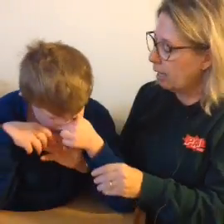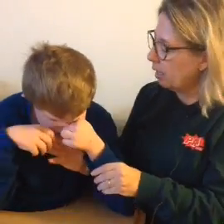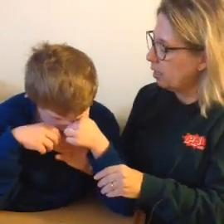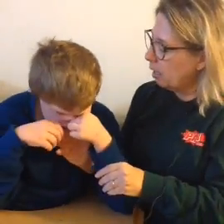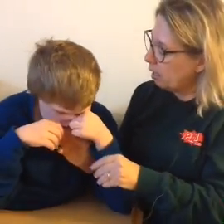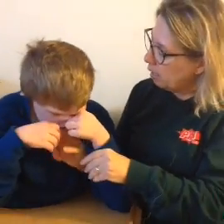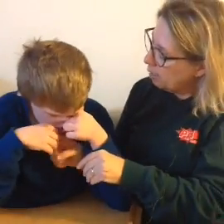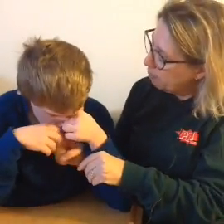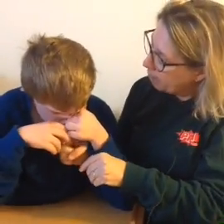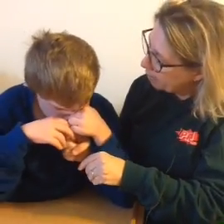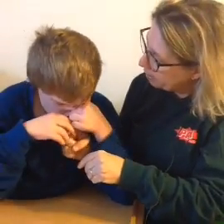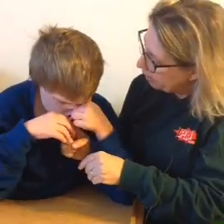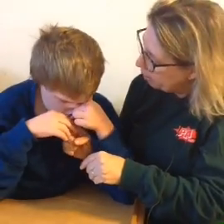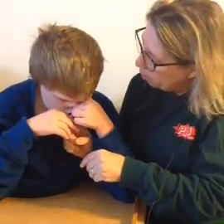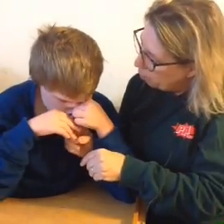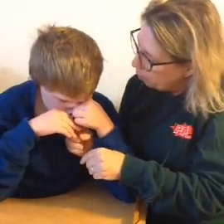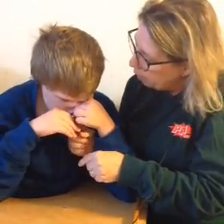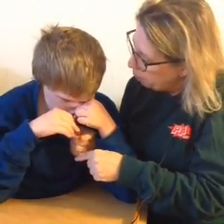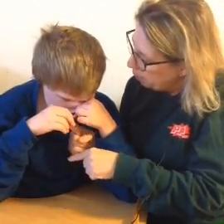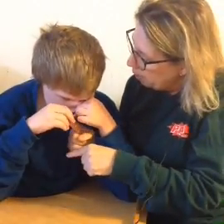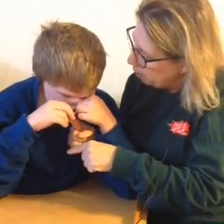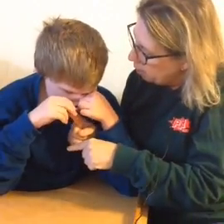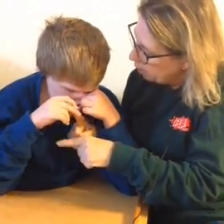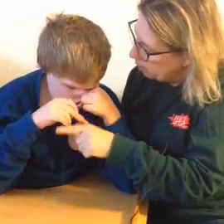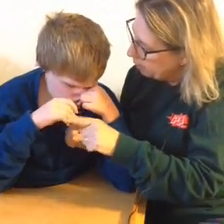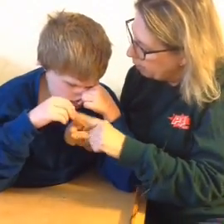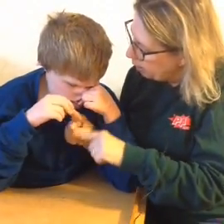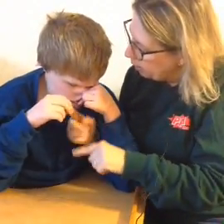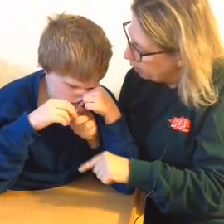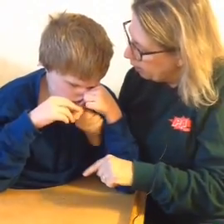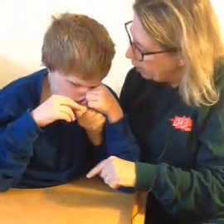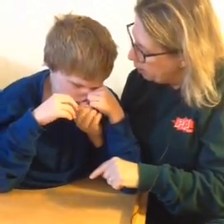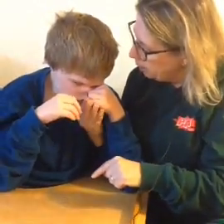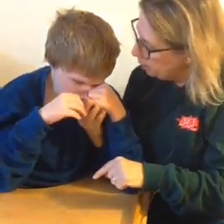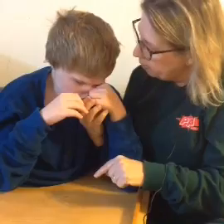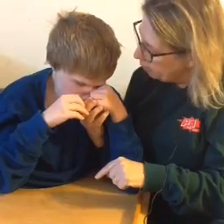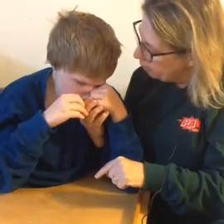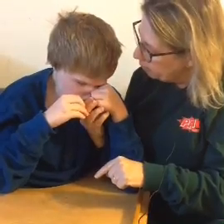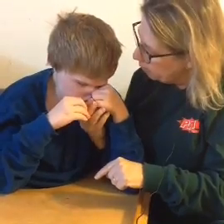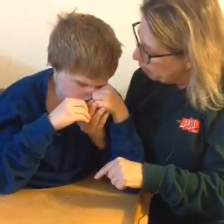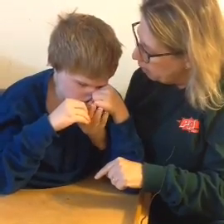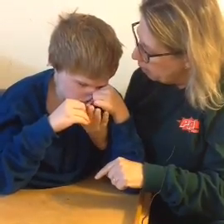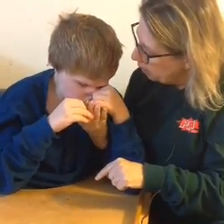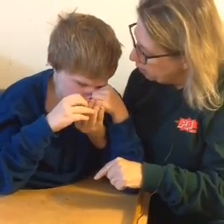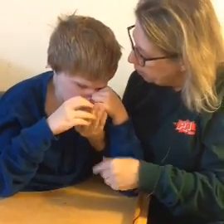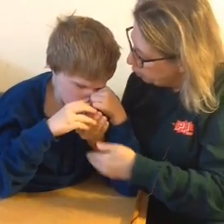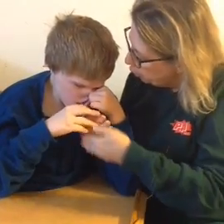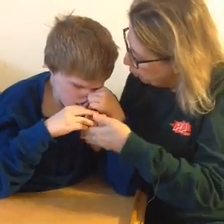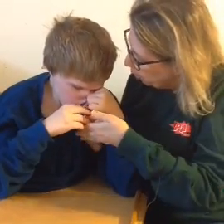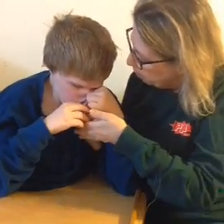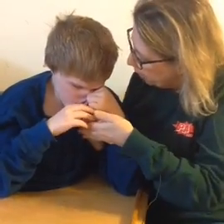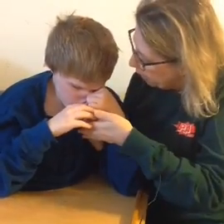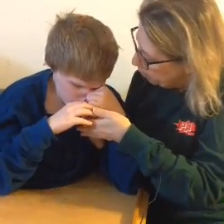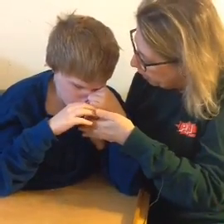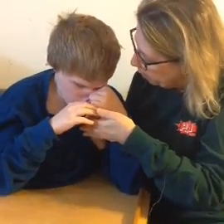And Maxie, we've been signing the A, B, C's since you were a baby.